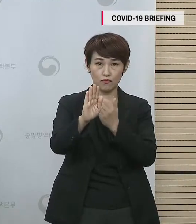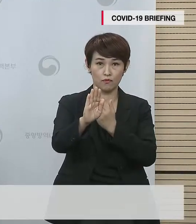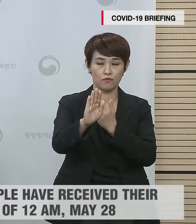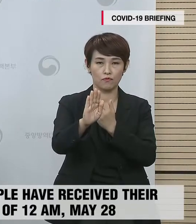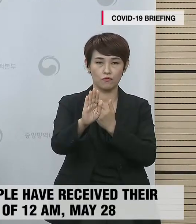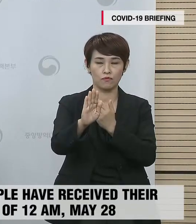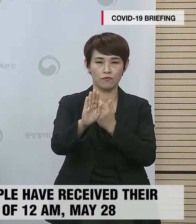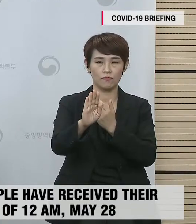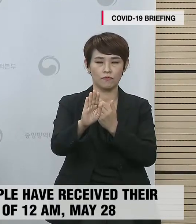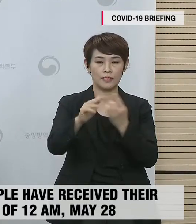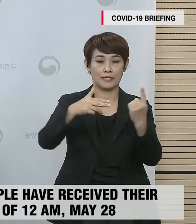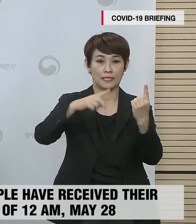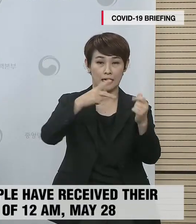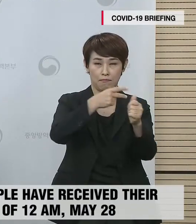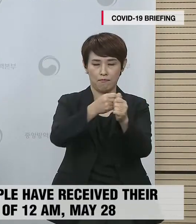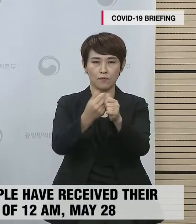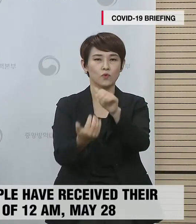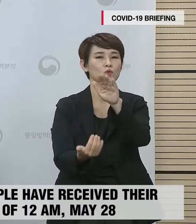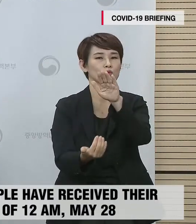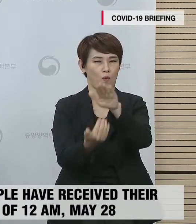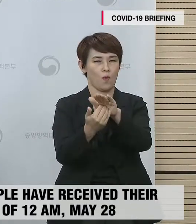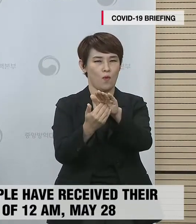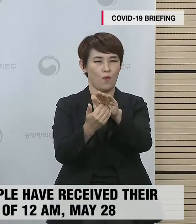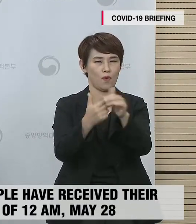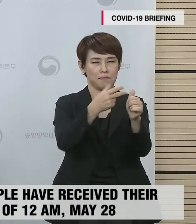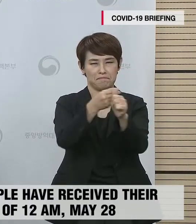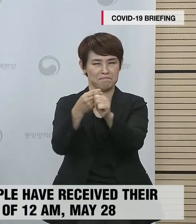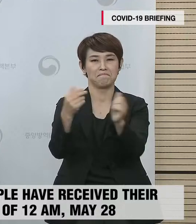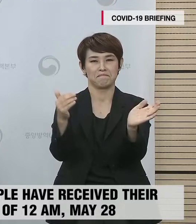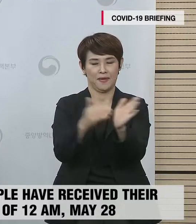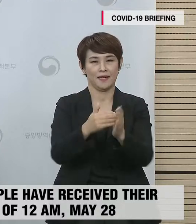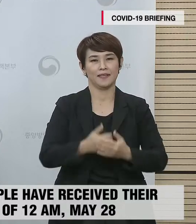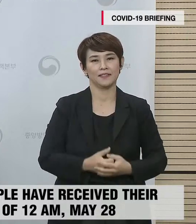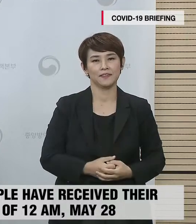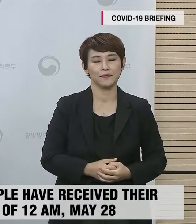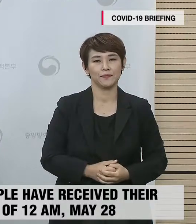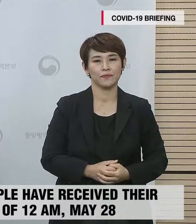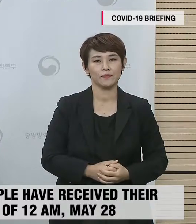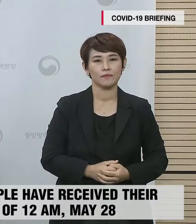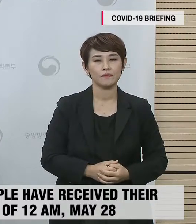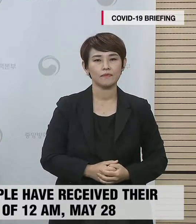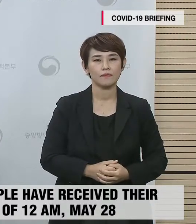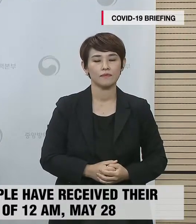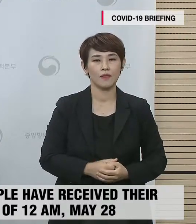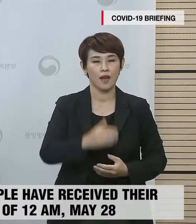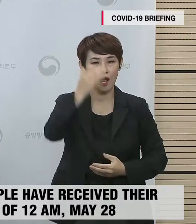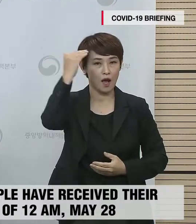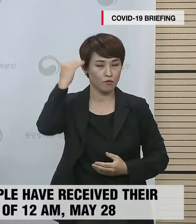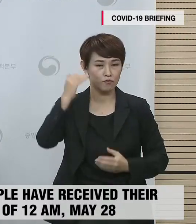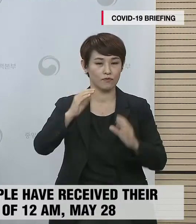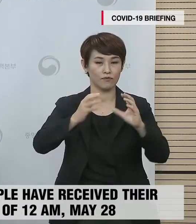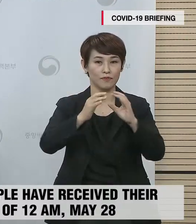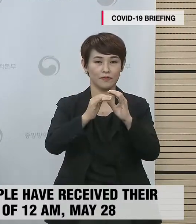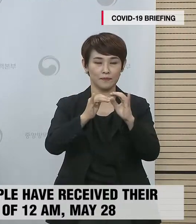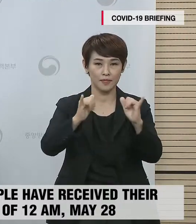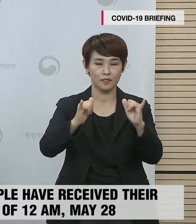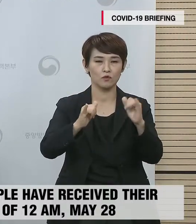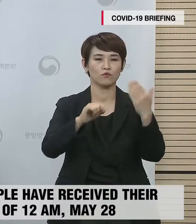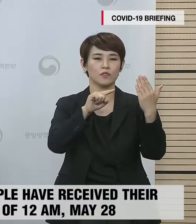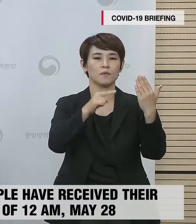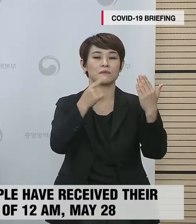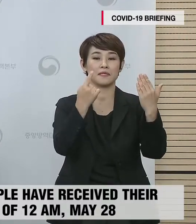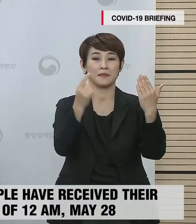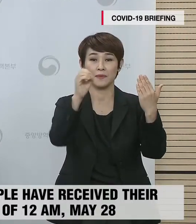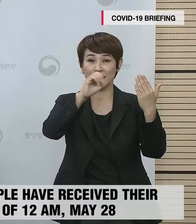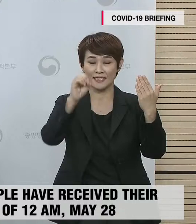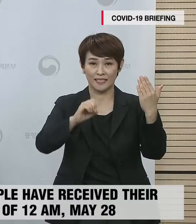657,192, which is the highest daily vaccination record since we rolled out our